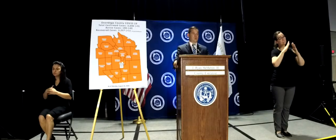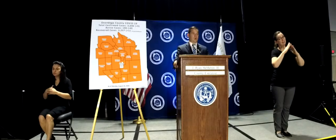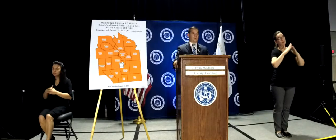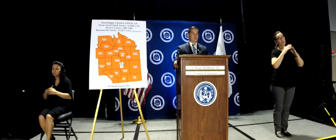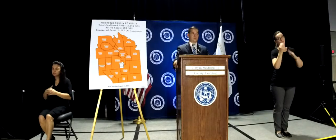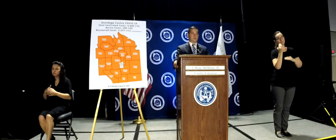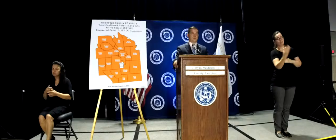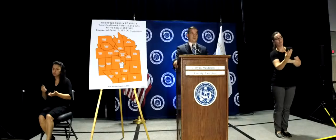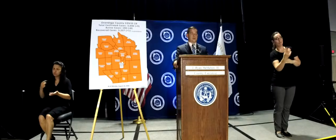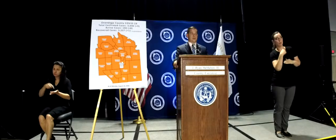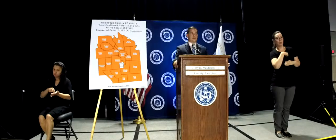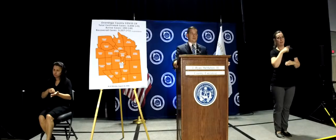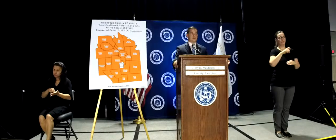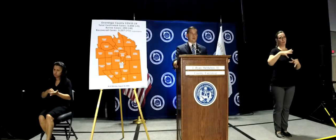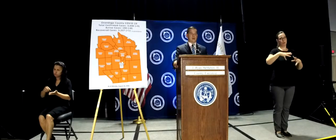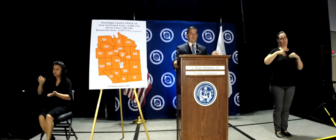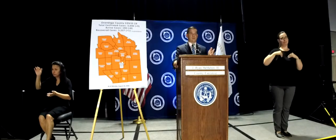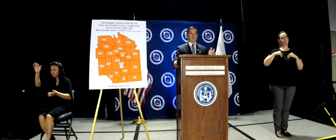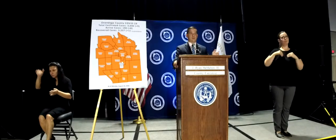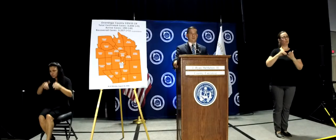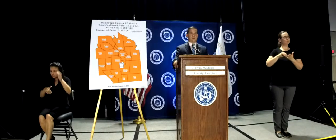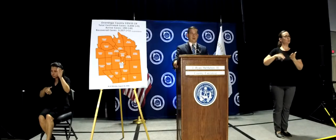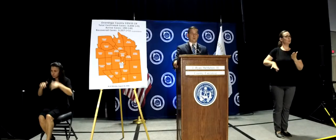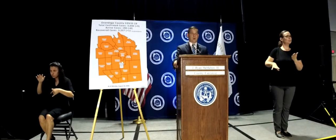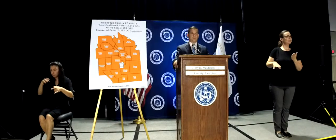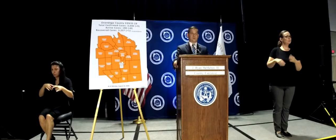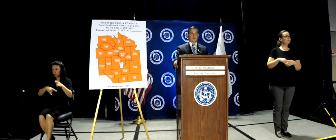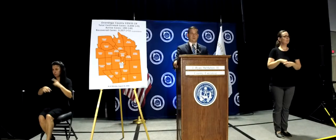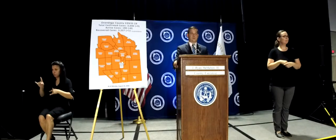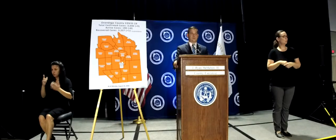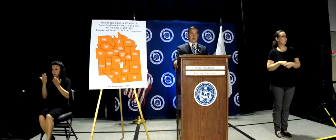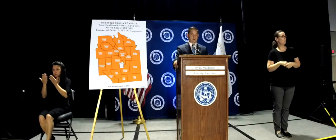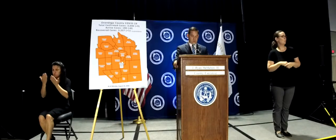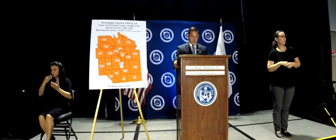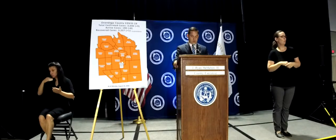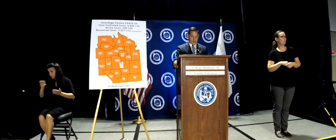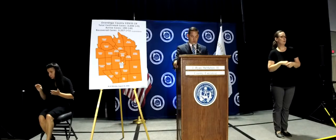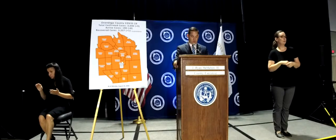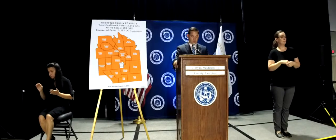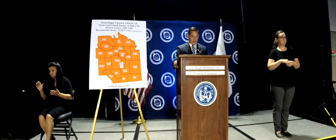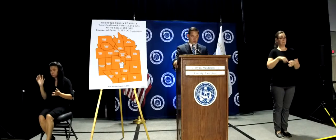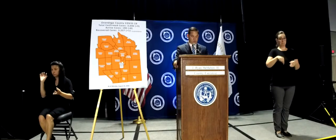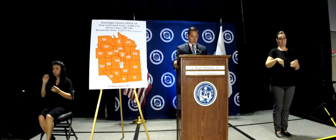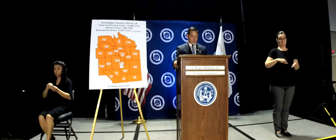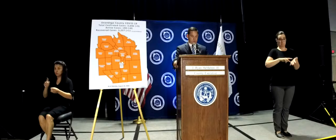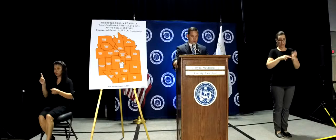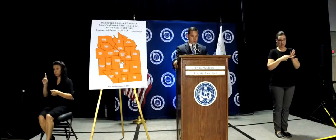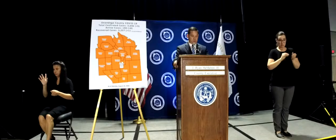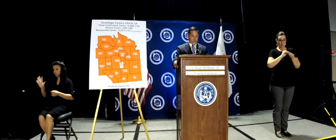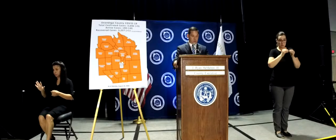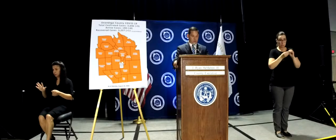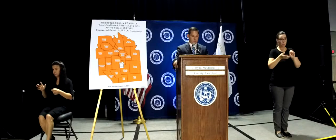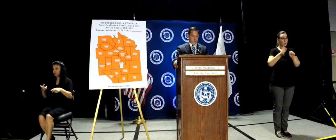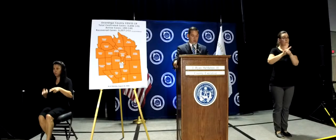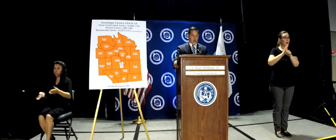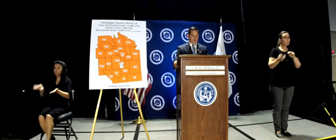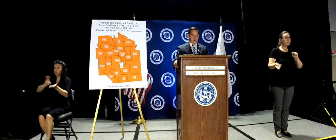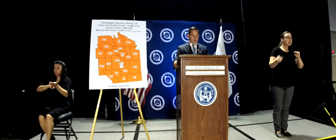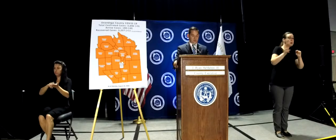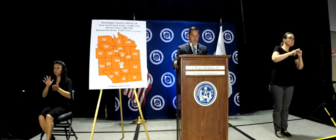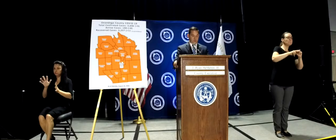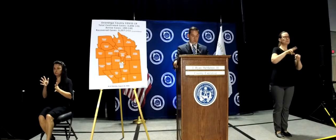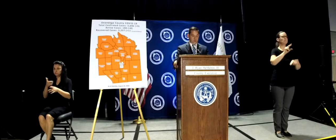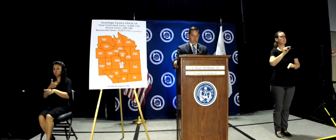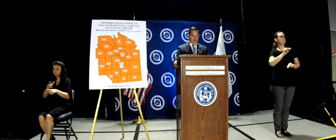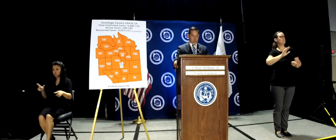we've absorbed these cases and haven't seen any upticks yet. Certainly, we need to continue to be diligent, all of us